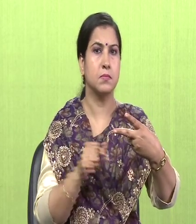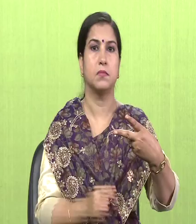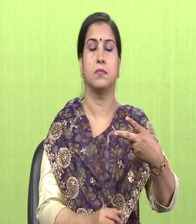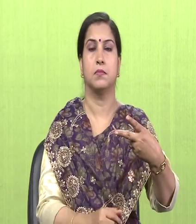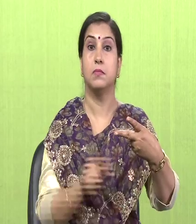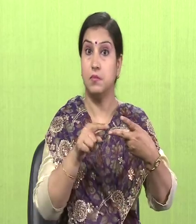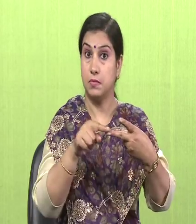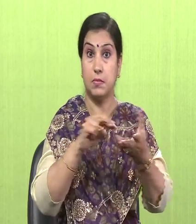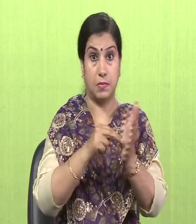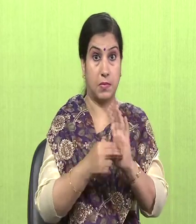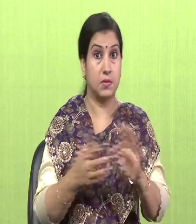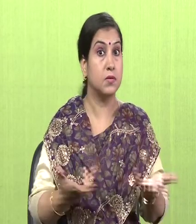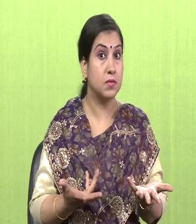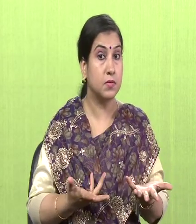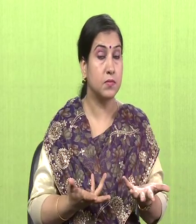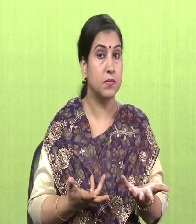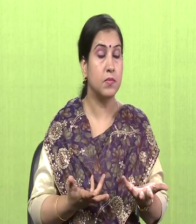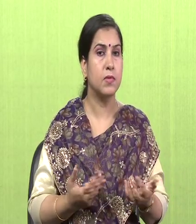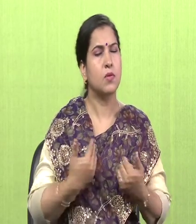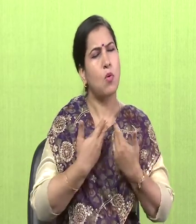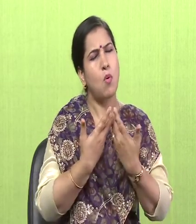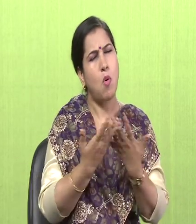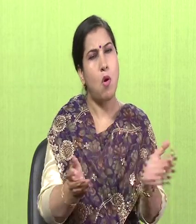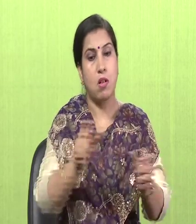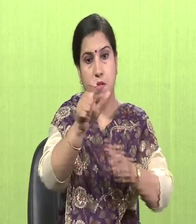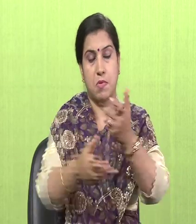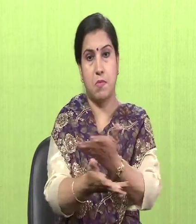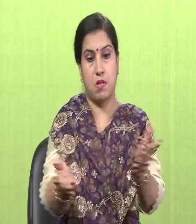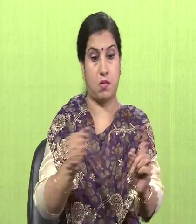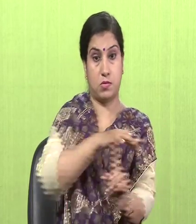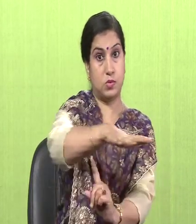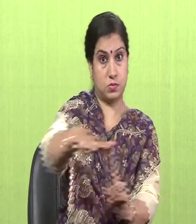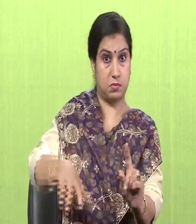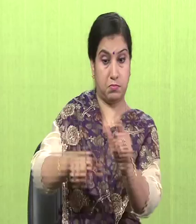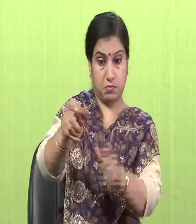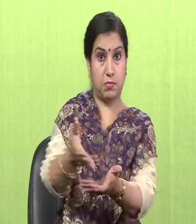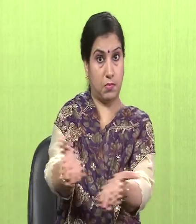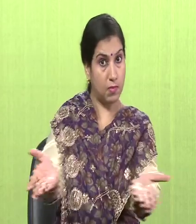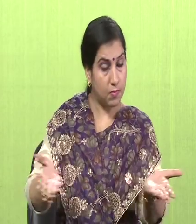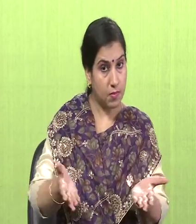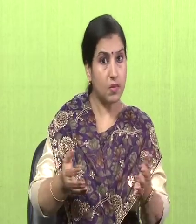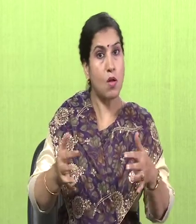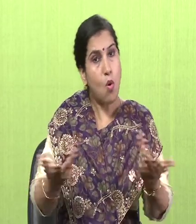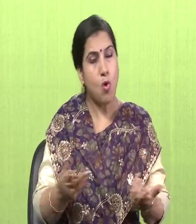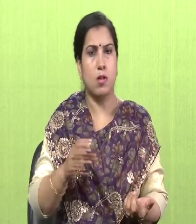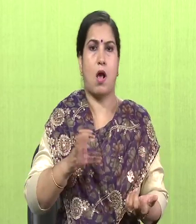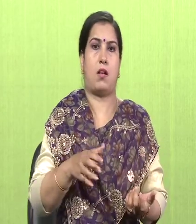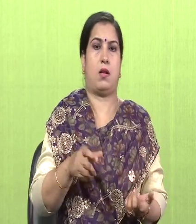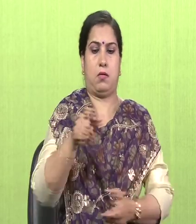It means that every person in the society or country is free